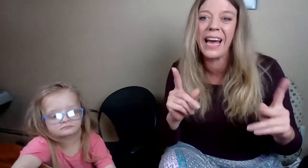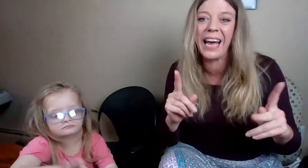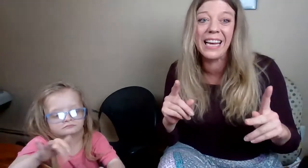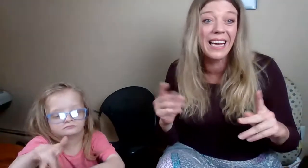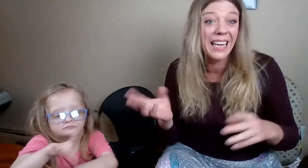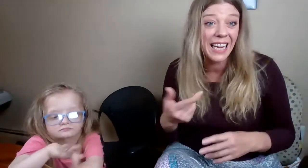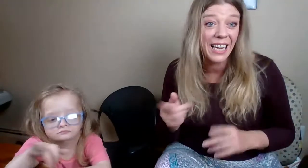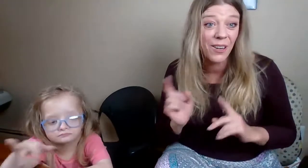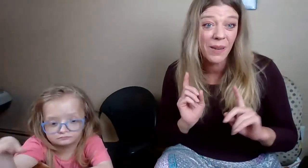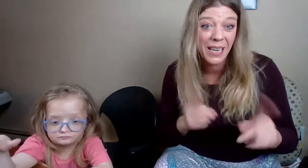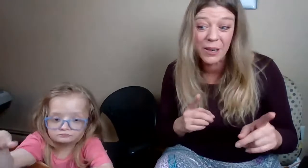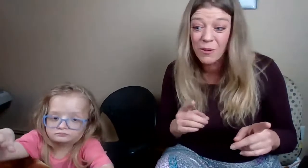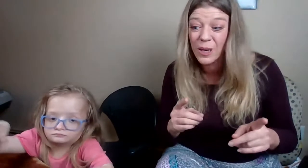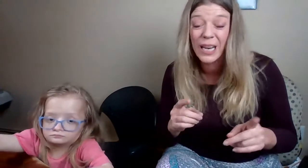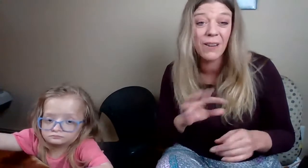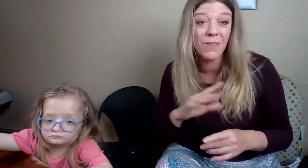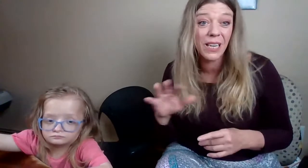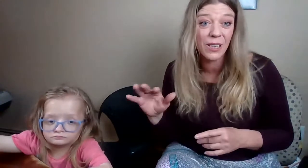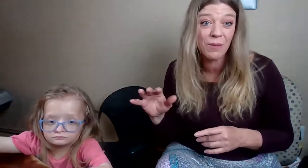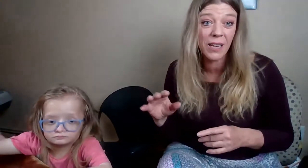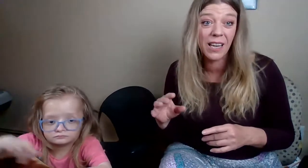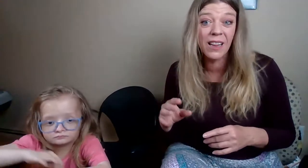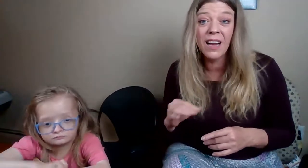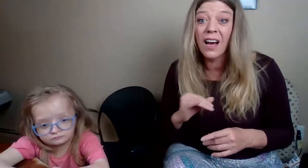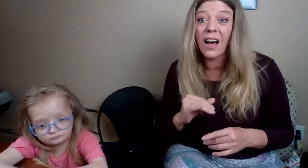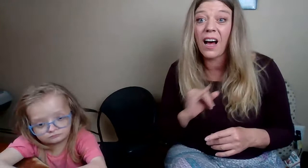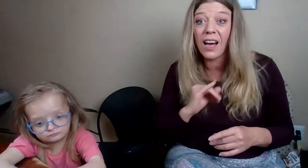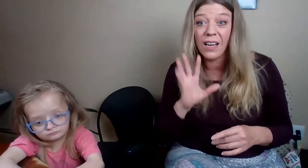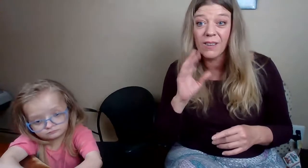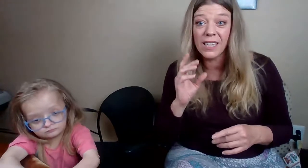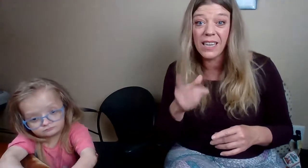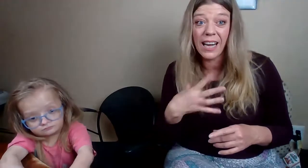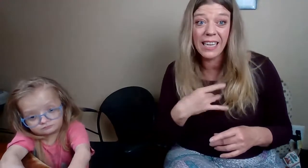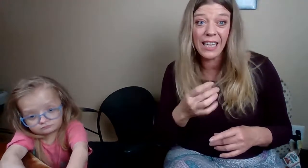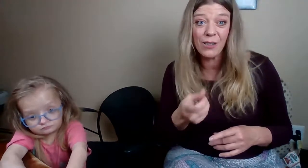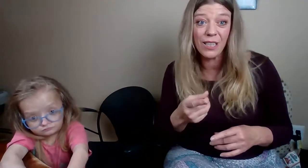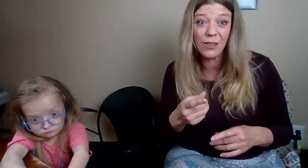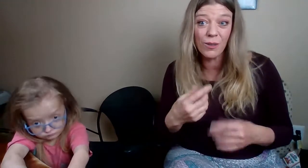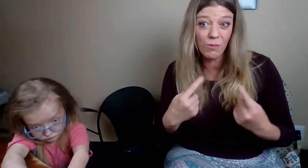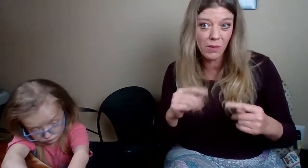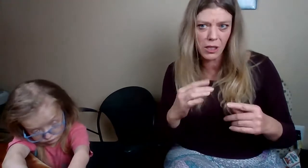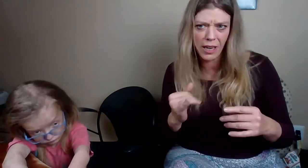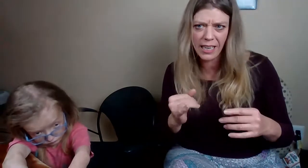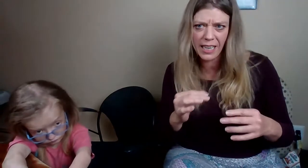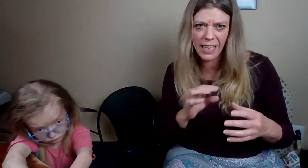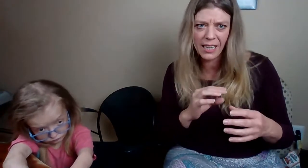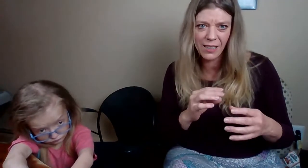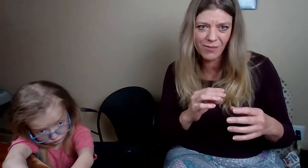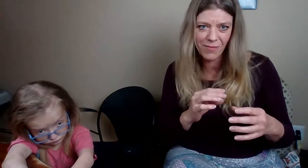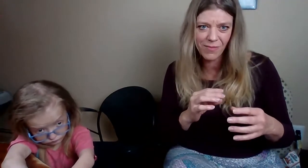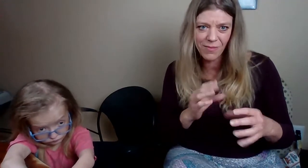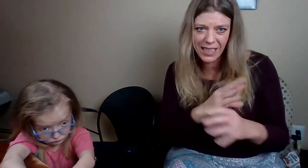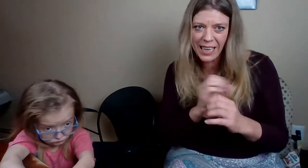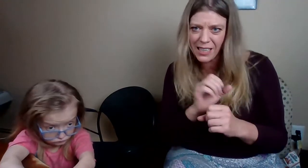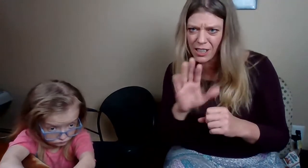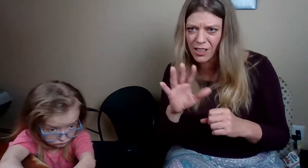Okay, here we go. We're going to finger spell. I would like you to try to get